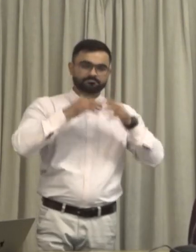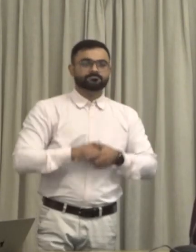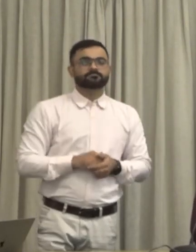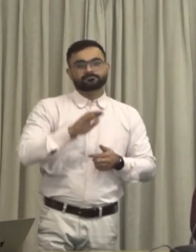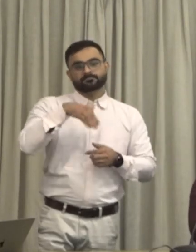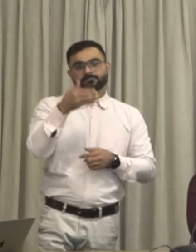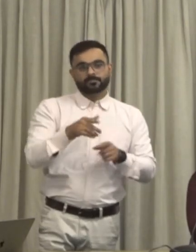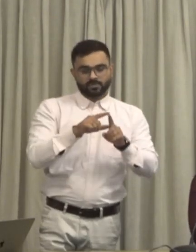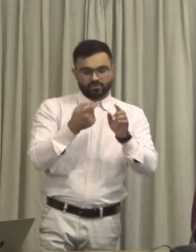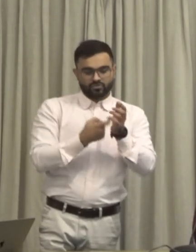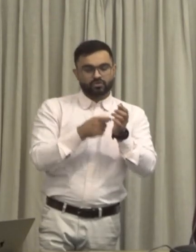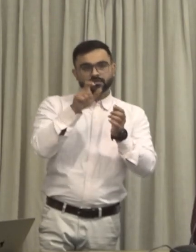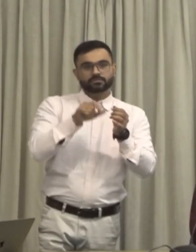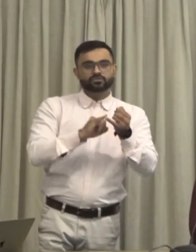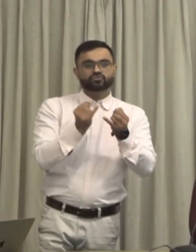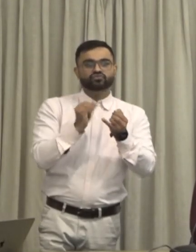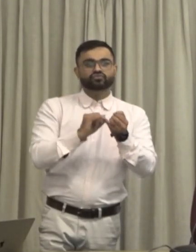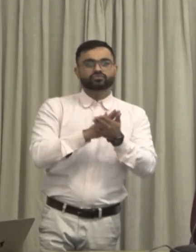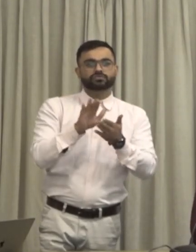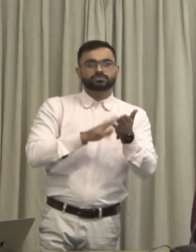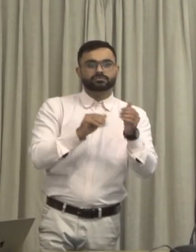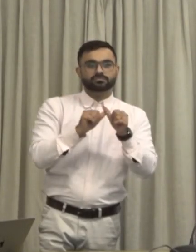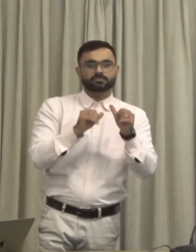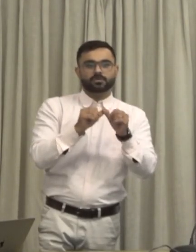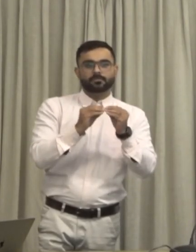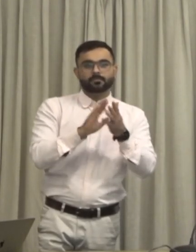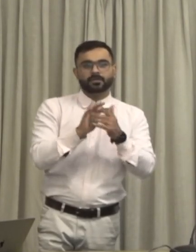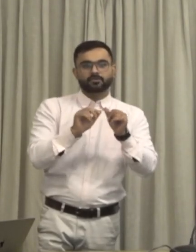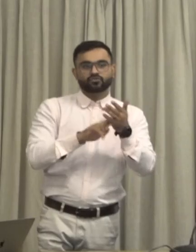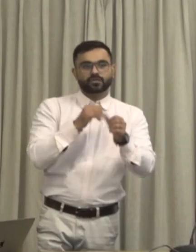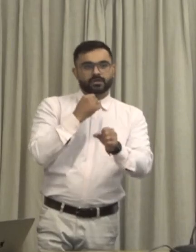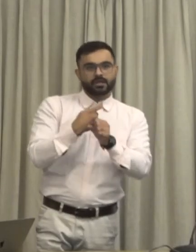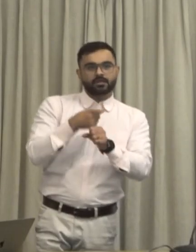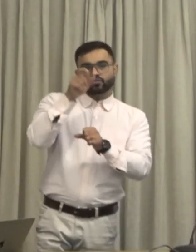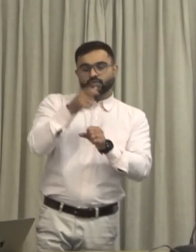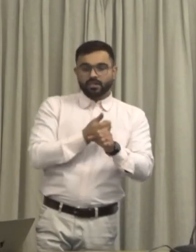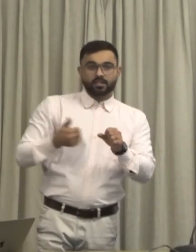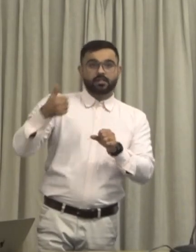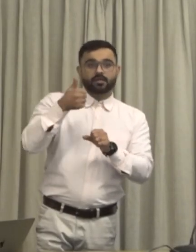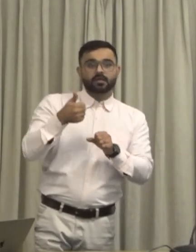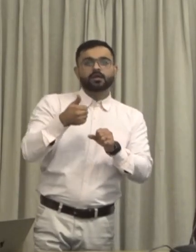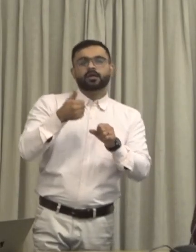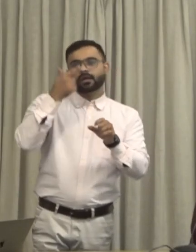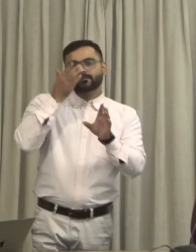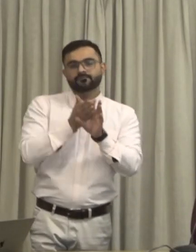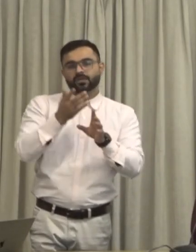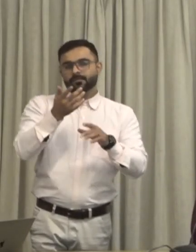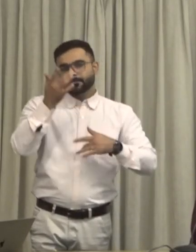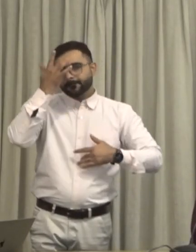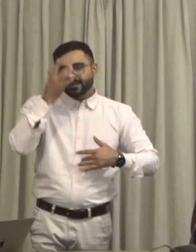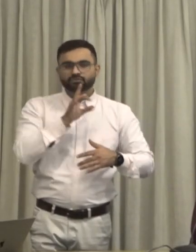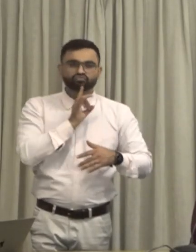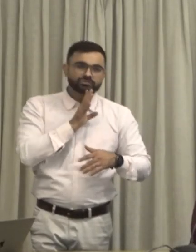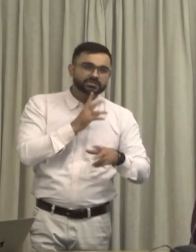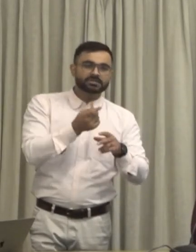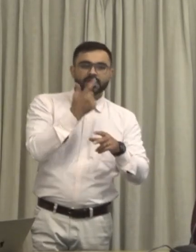We also have Dr. Sushma Bhatnagar, another fearless pioneer who's the head of the Department of Onco-Ansesthesia, Pain and